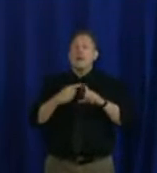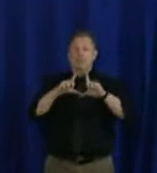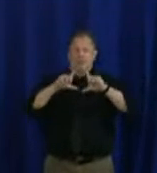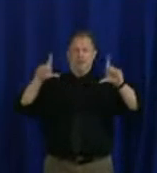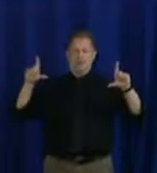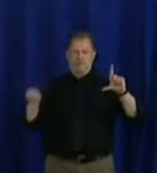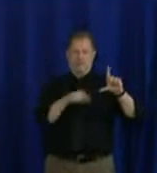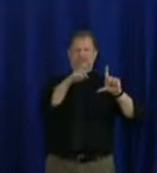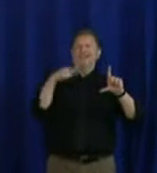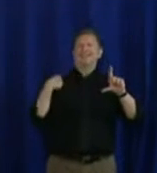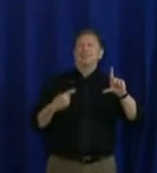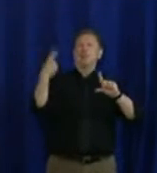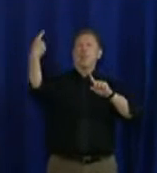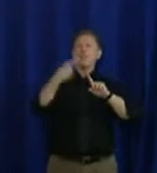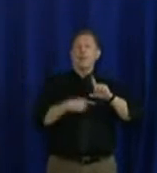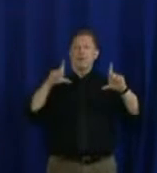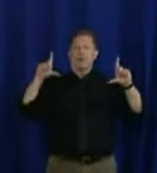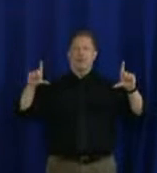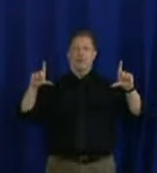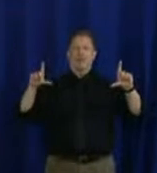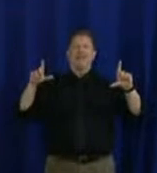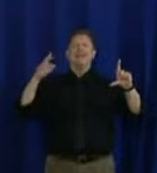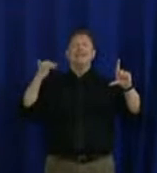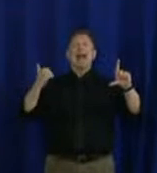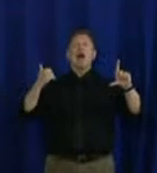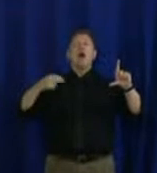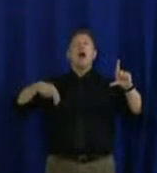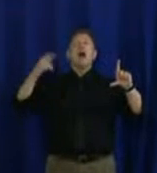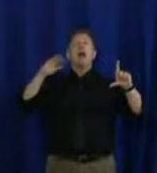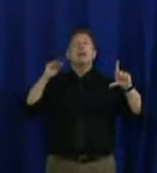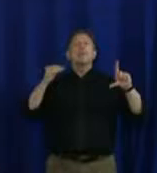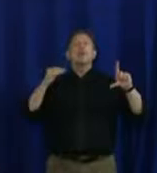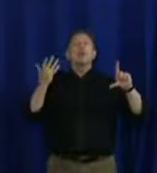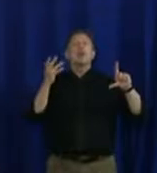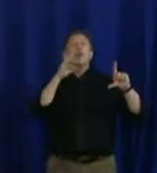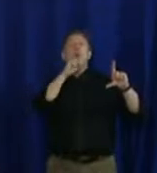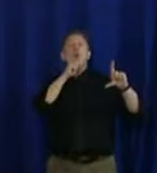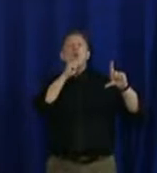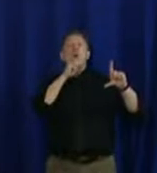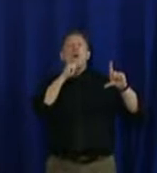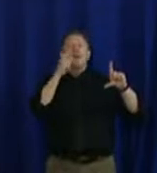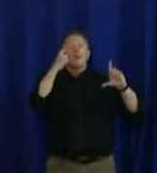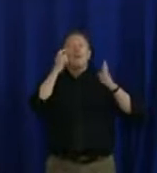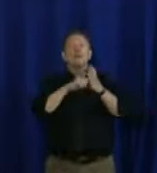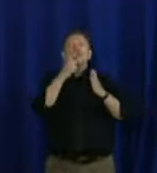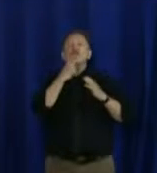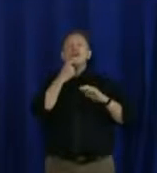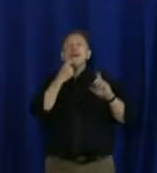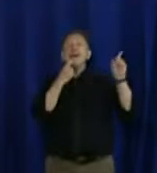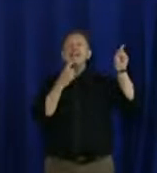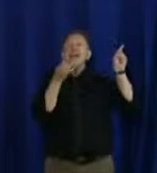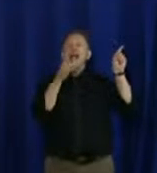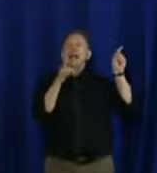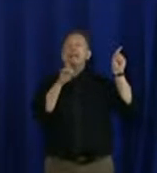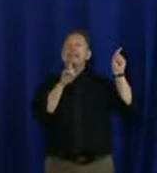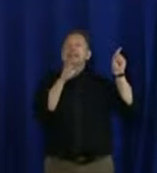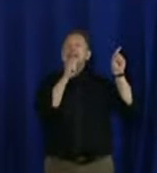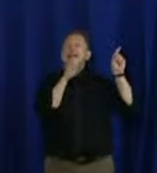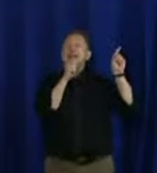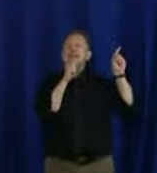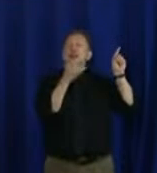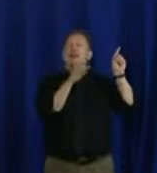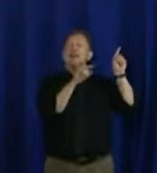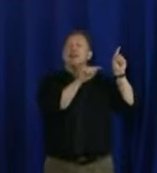now instead, we are seeing the most cases in Chicagoans who are 18 to 29. Followed